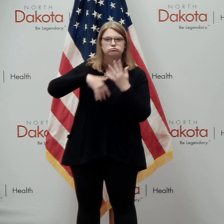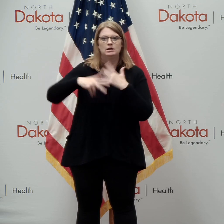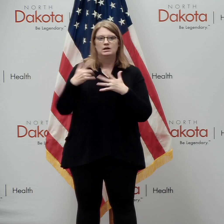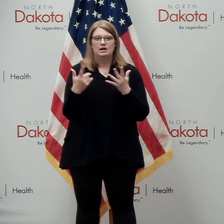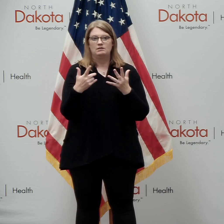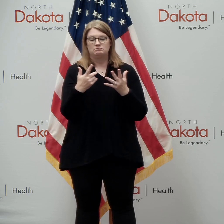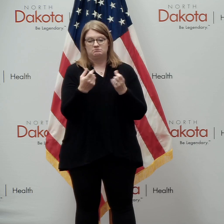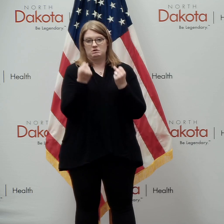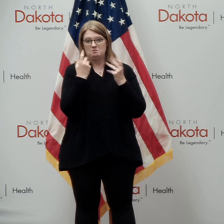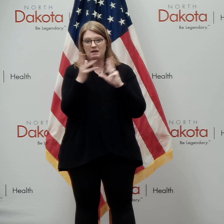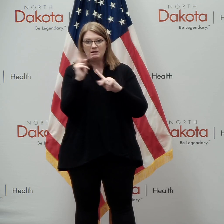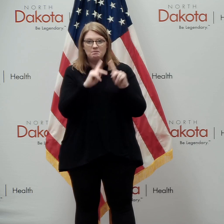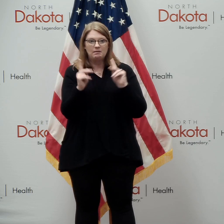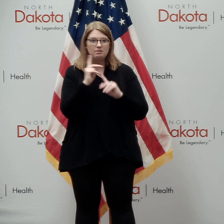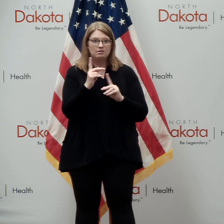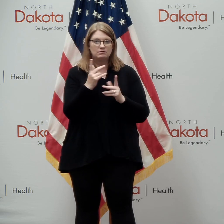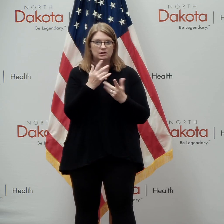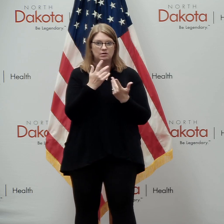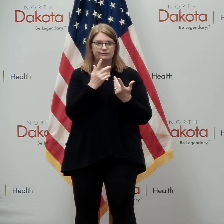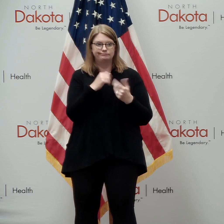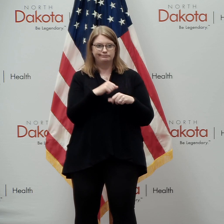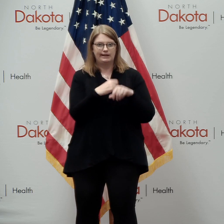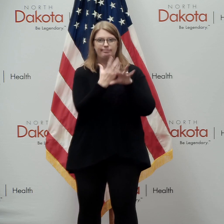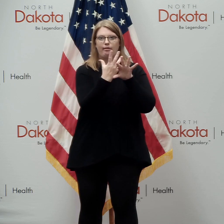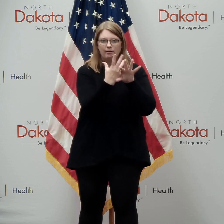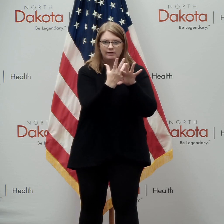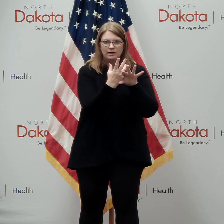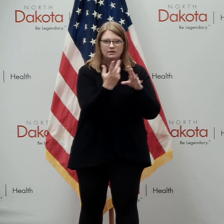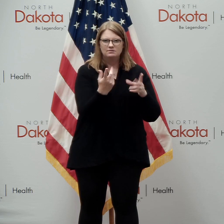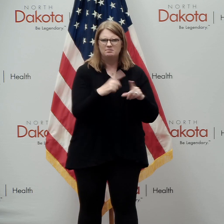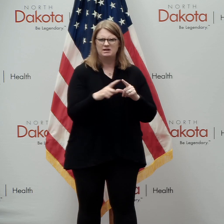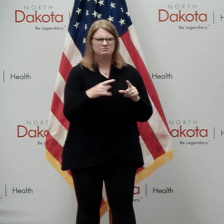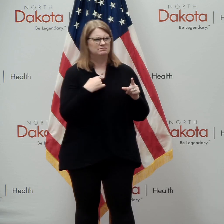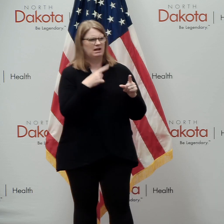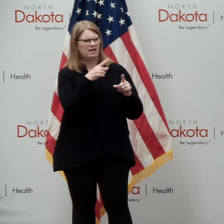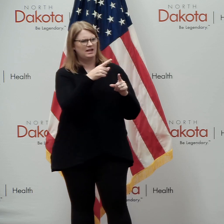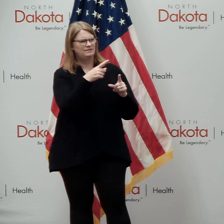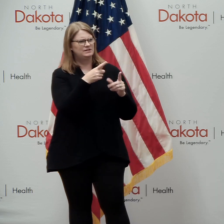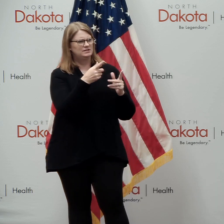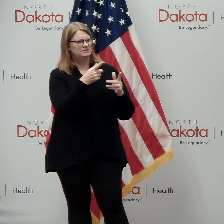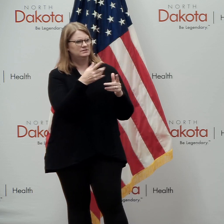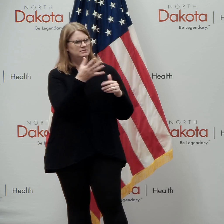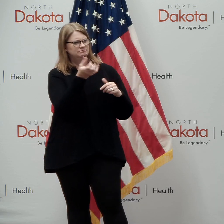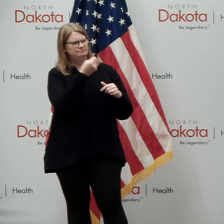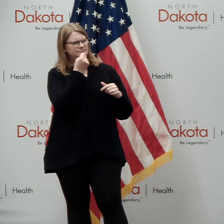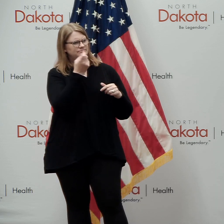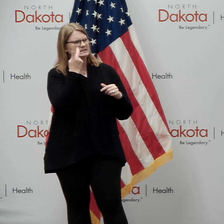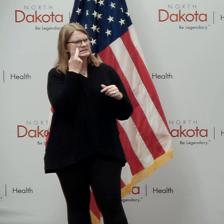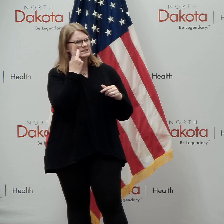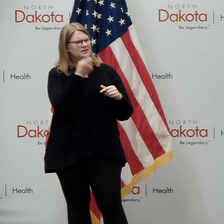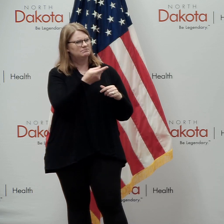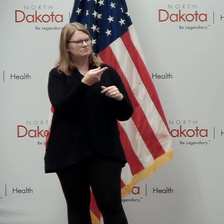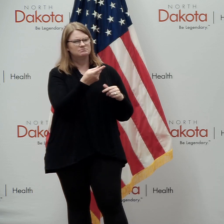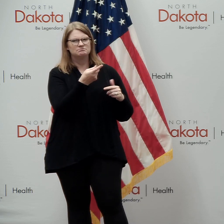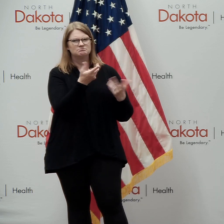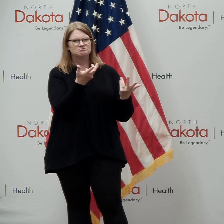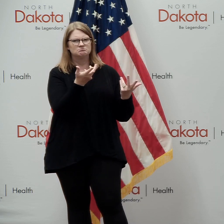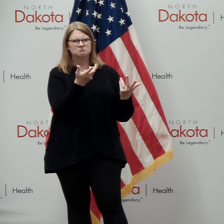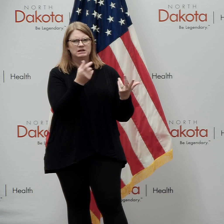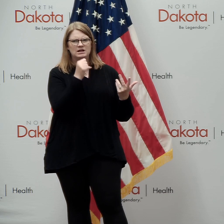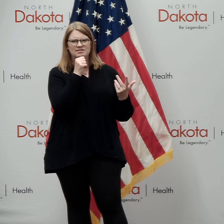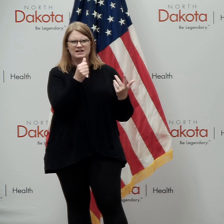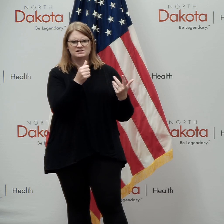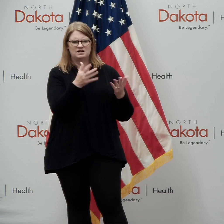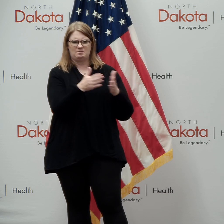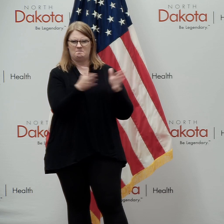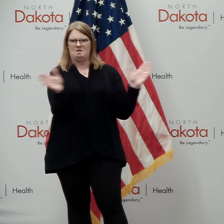more input. So I think we see the potential there. But this one, I'll have to grab you offline and see that, because I don't that wouldn't